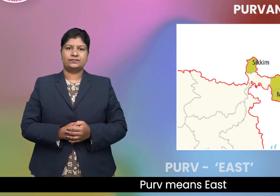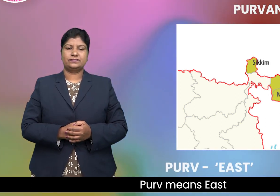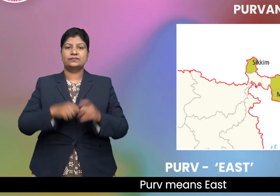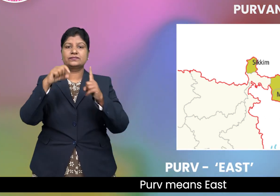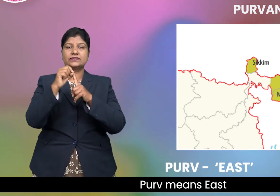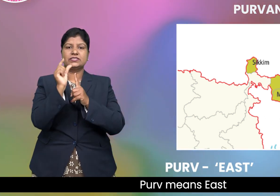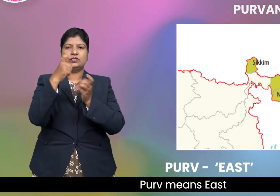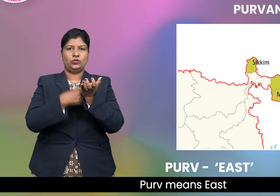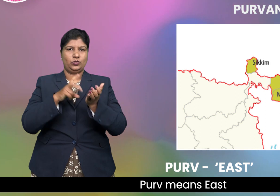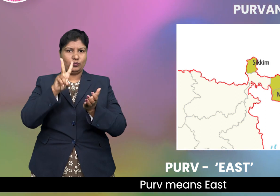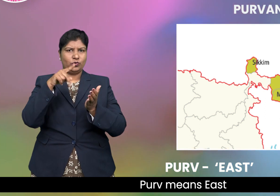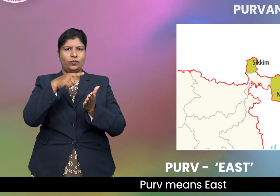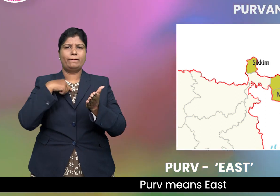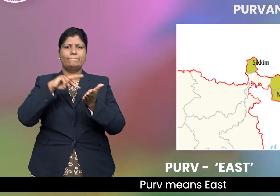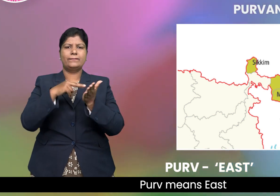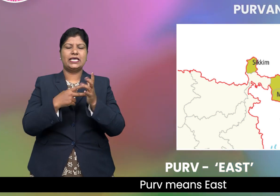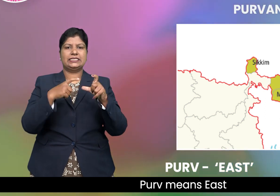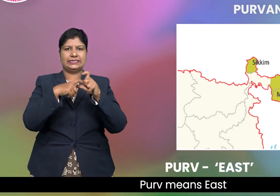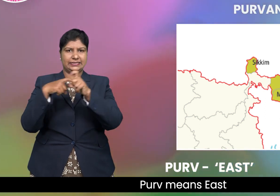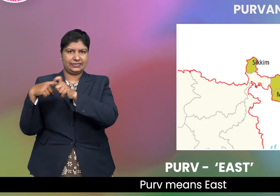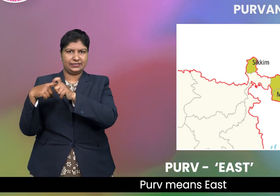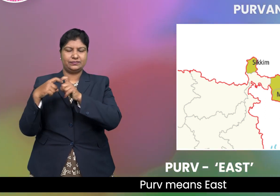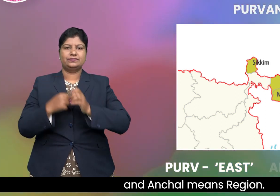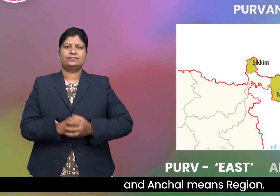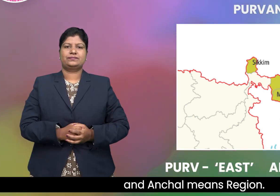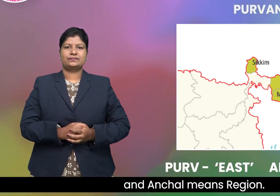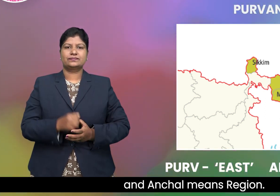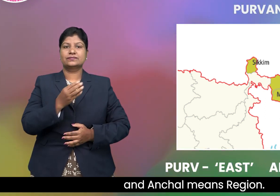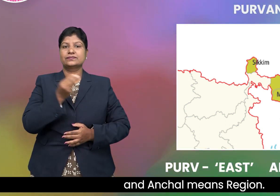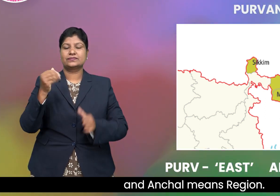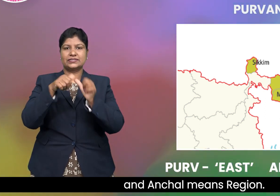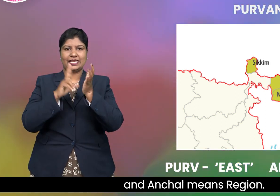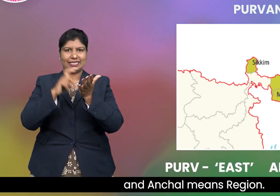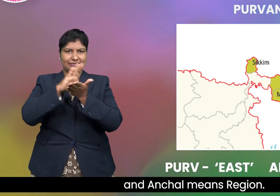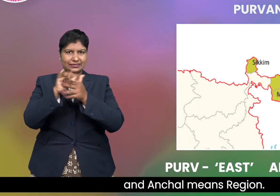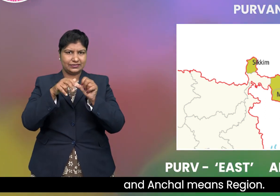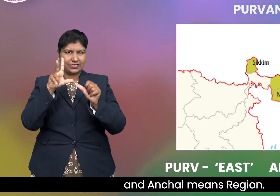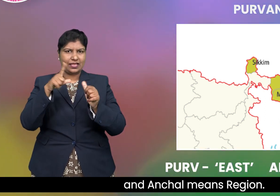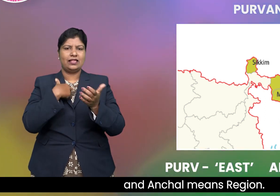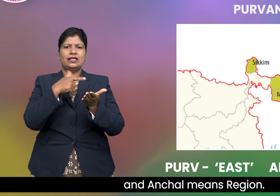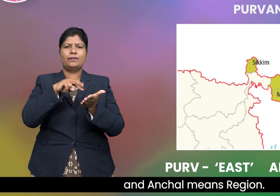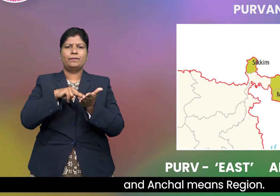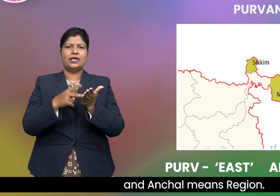Purwanchal East and Anchal means region